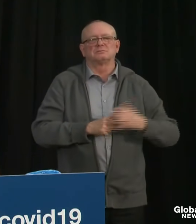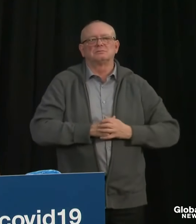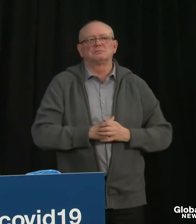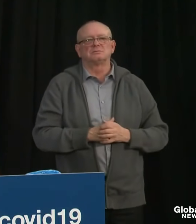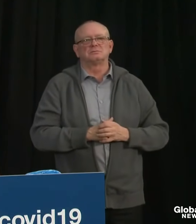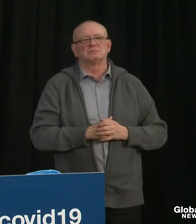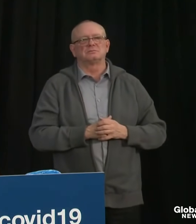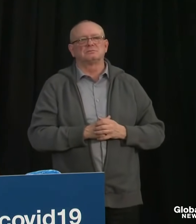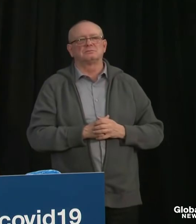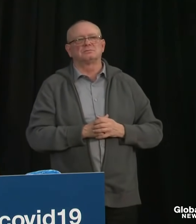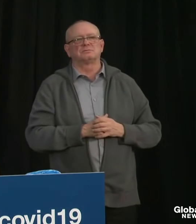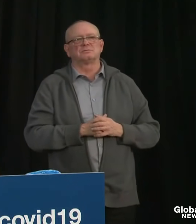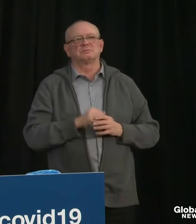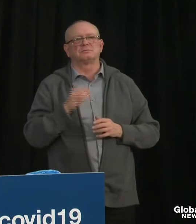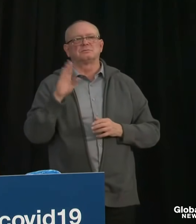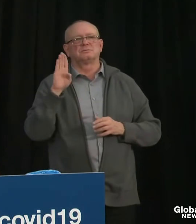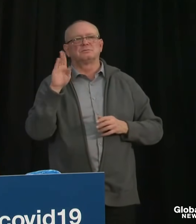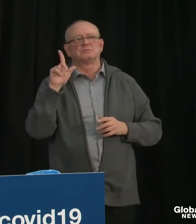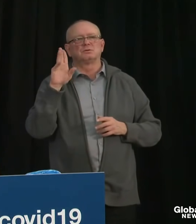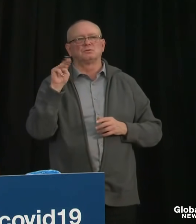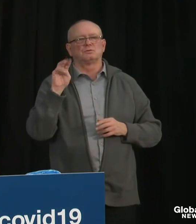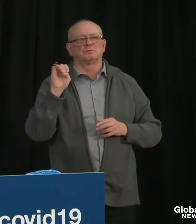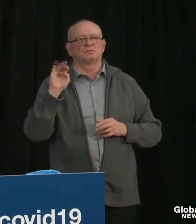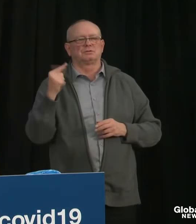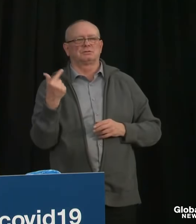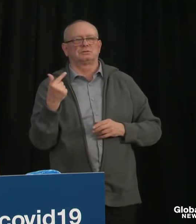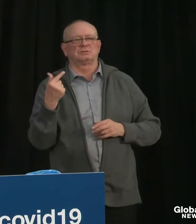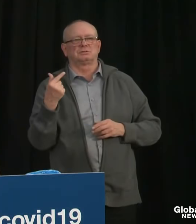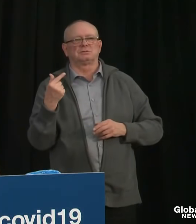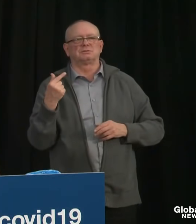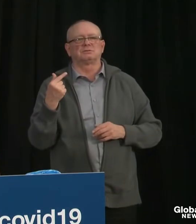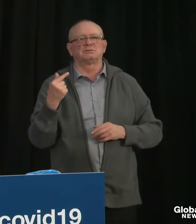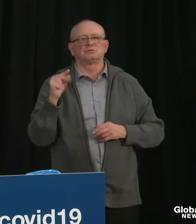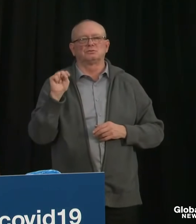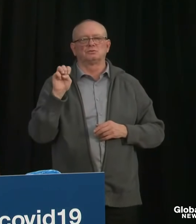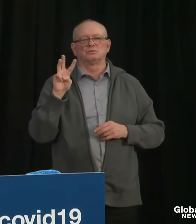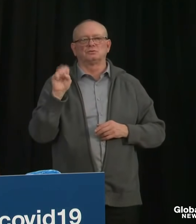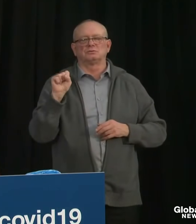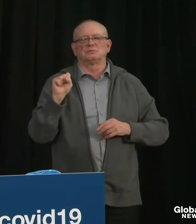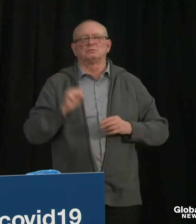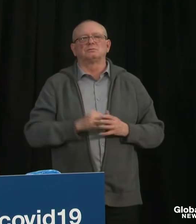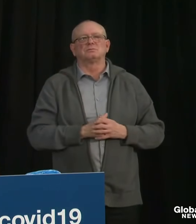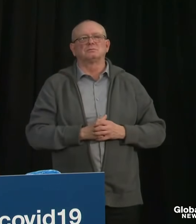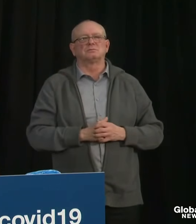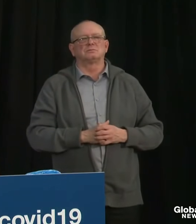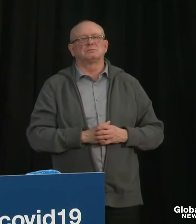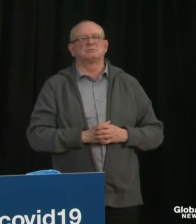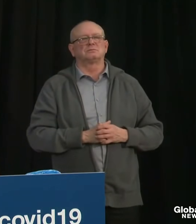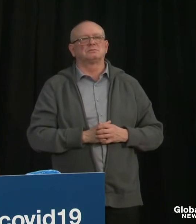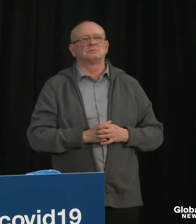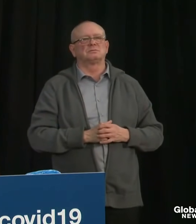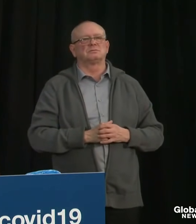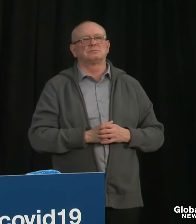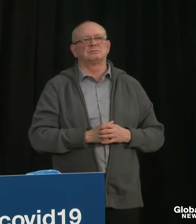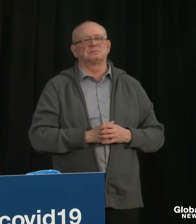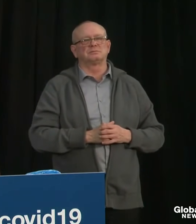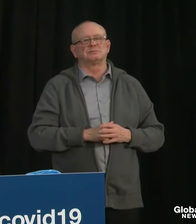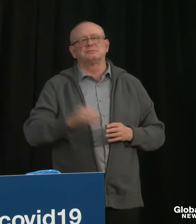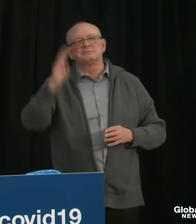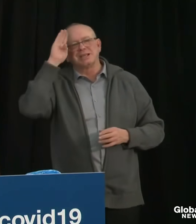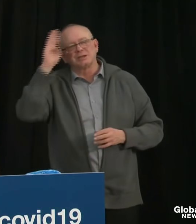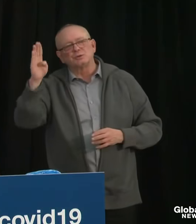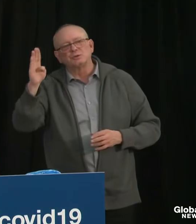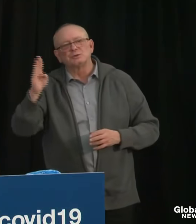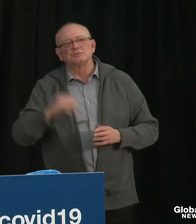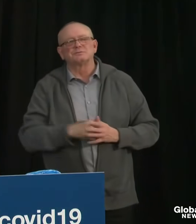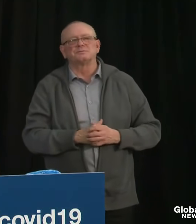News. Go ahead, Robert. Yes, hi, Dr. Hinshaw. There's been, it seems like a growing outbreak up